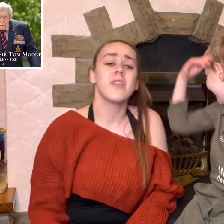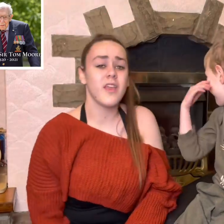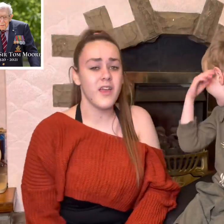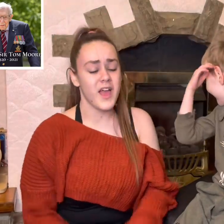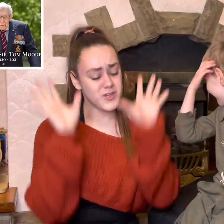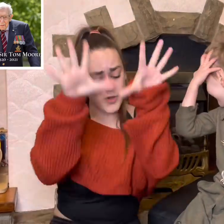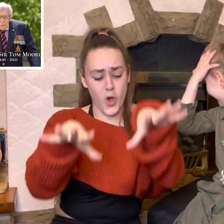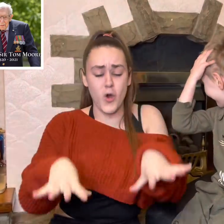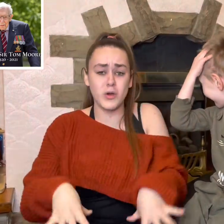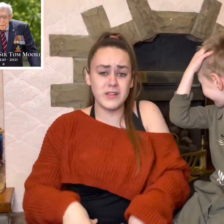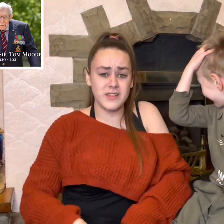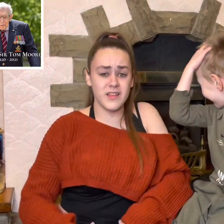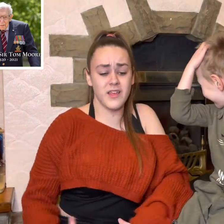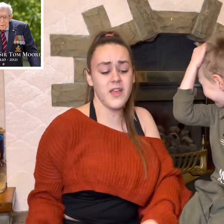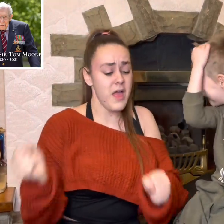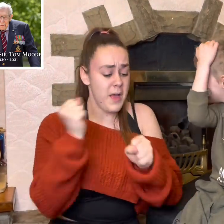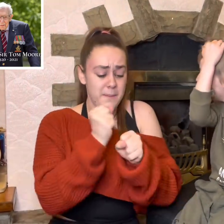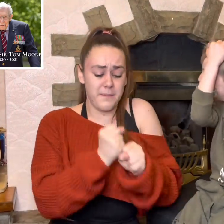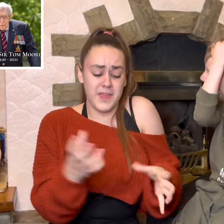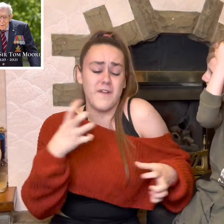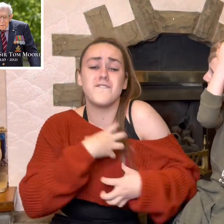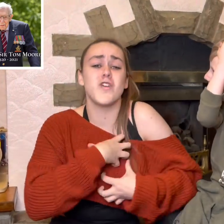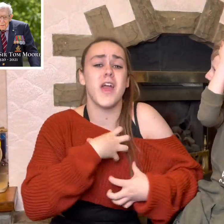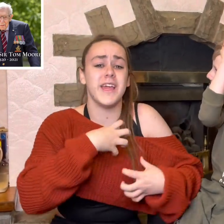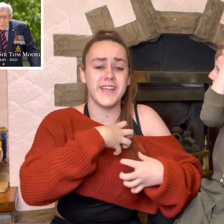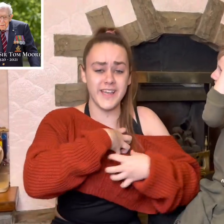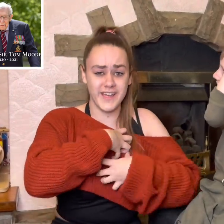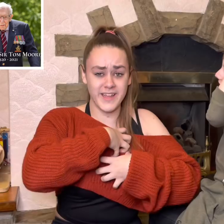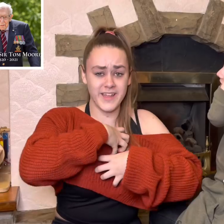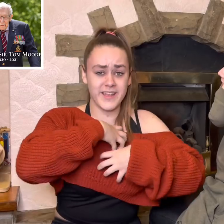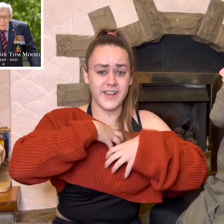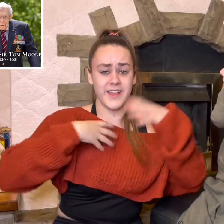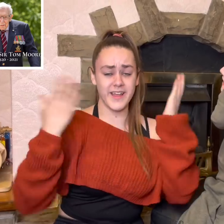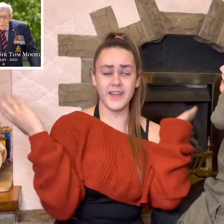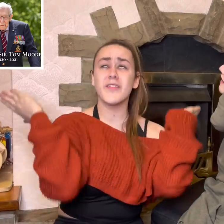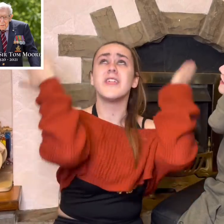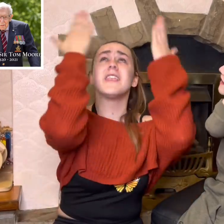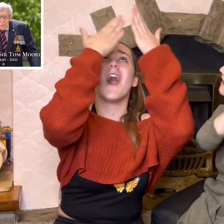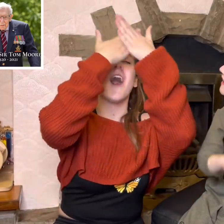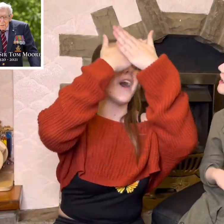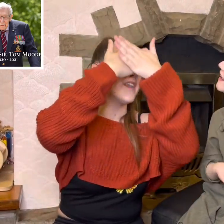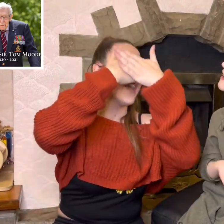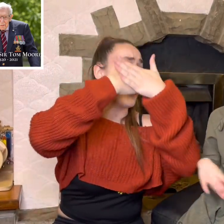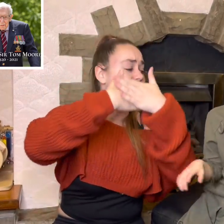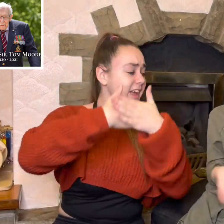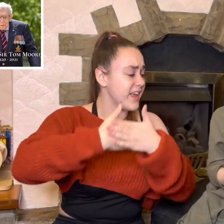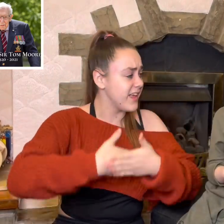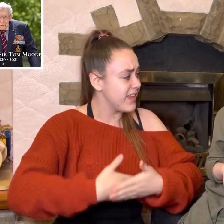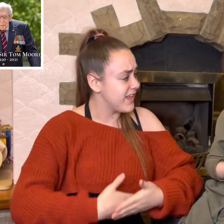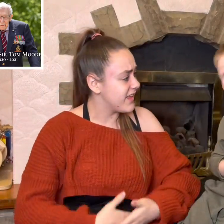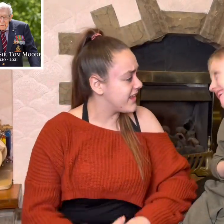and don't be afraid of the dark.